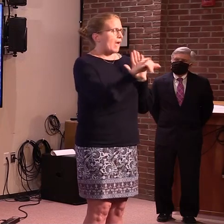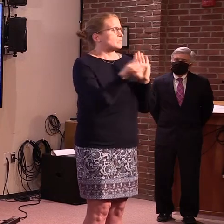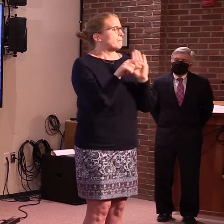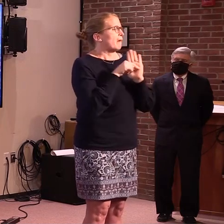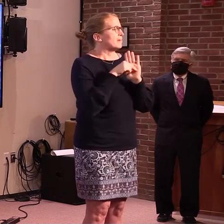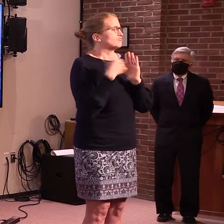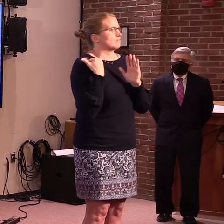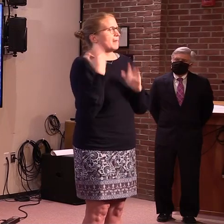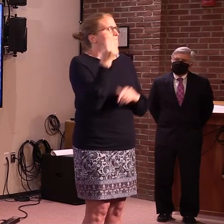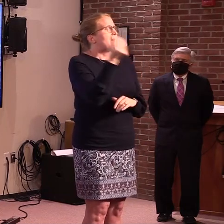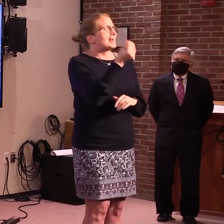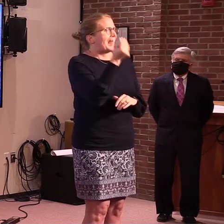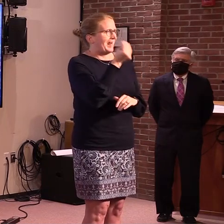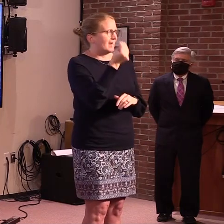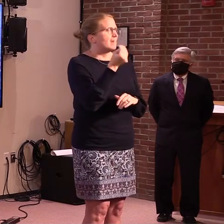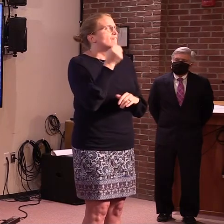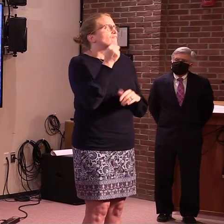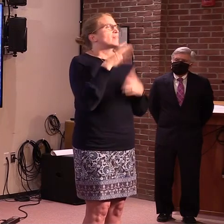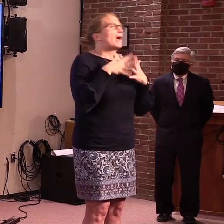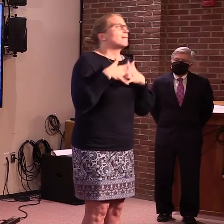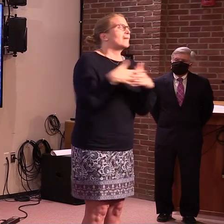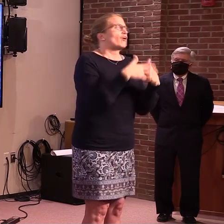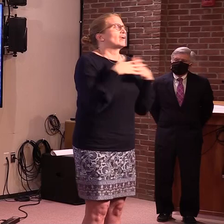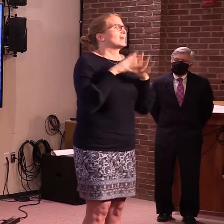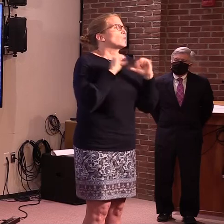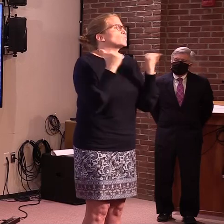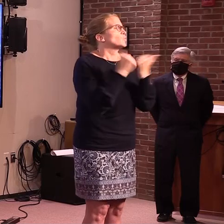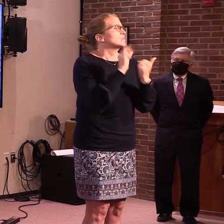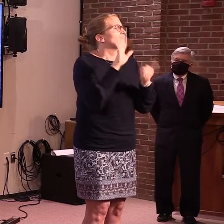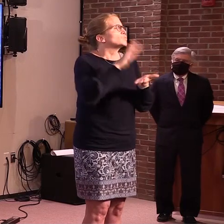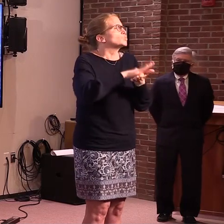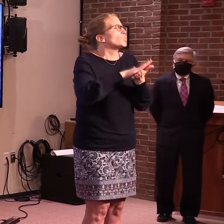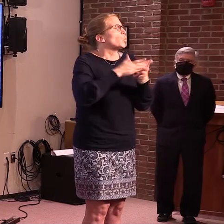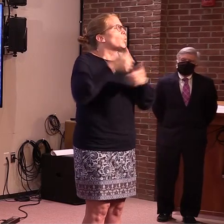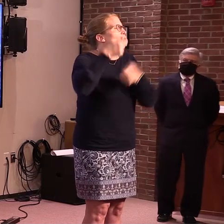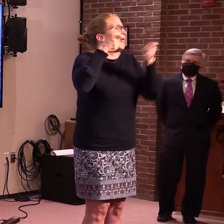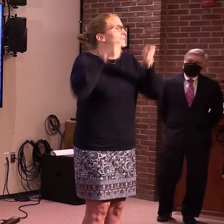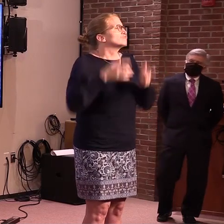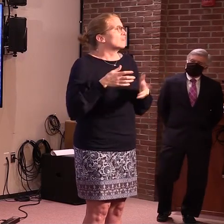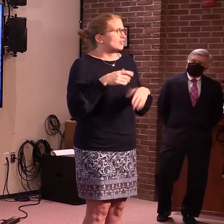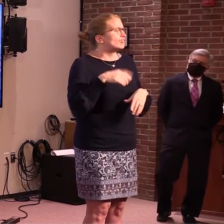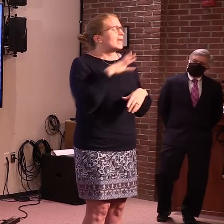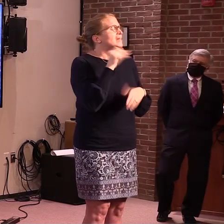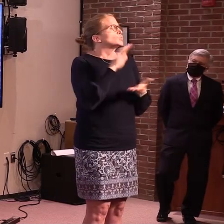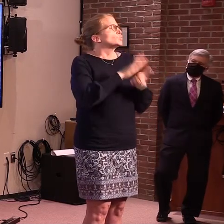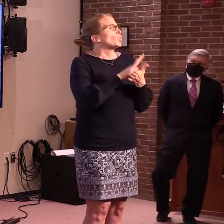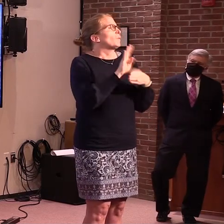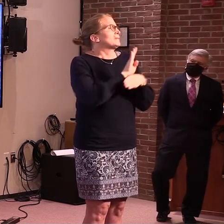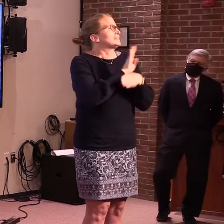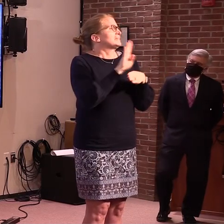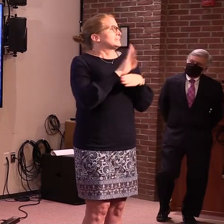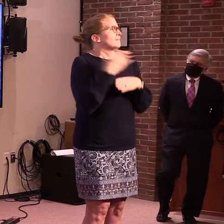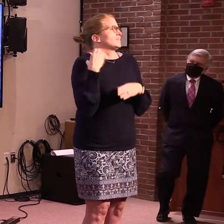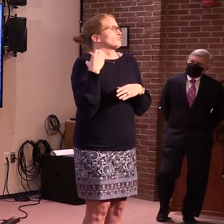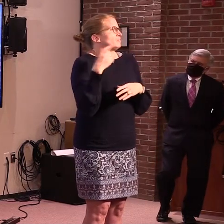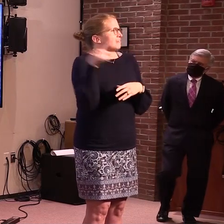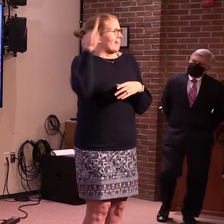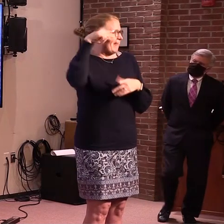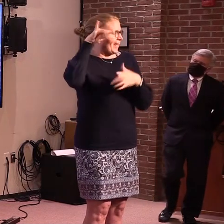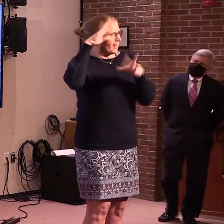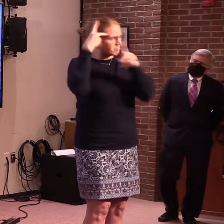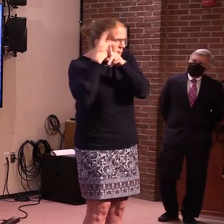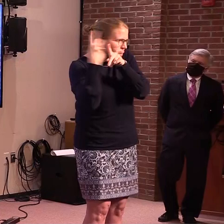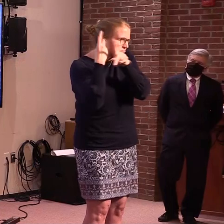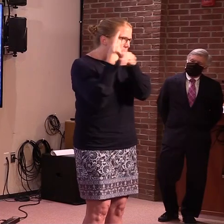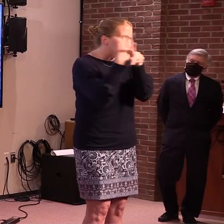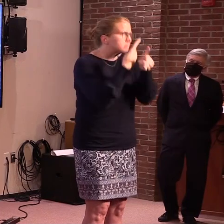estimate from the American Association of School Administrators and the comparable organization of school business officials. They did a